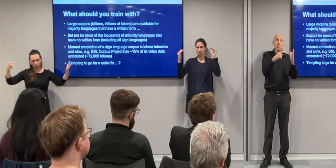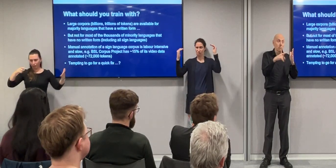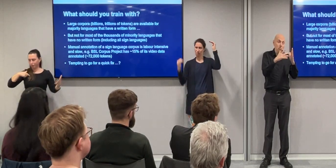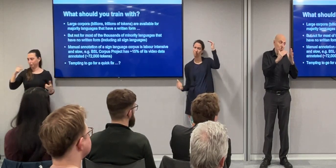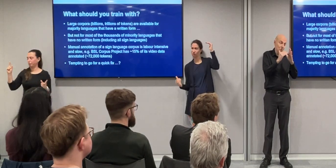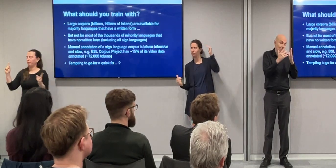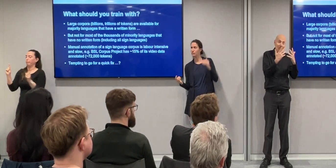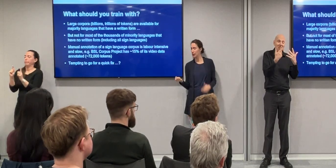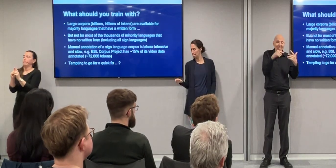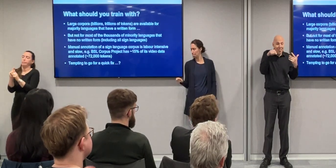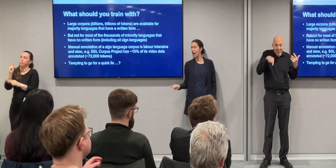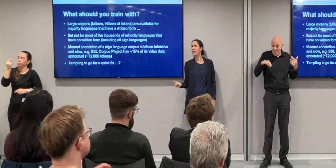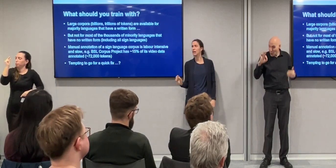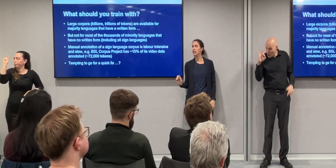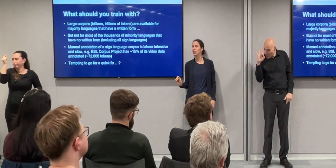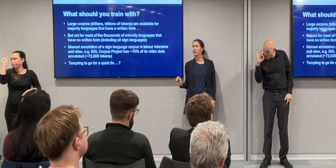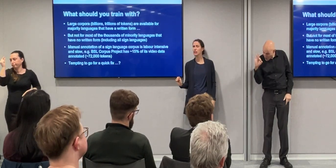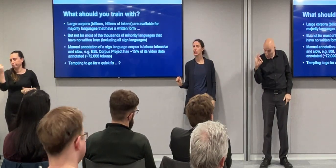a speck of dust.